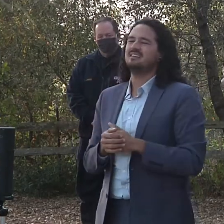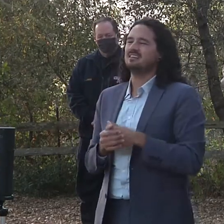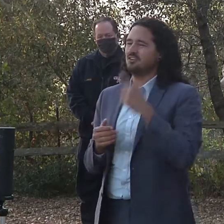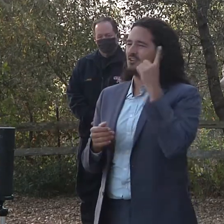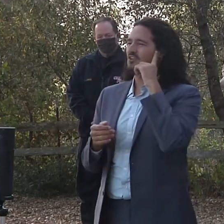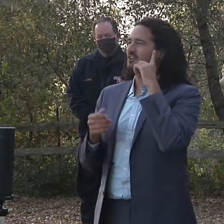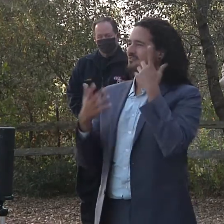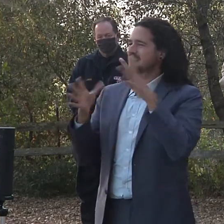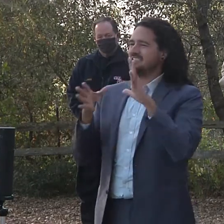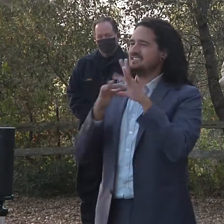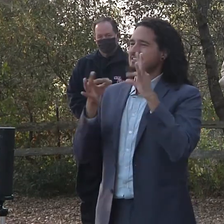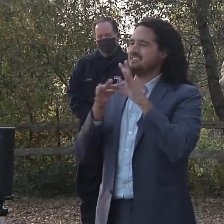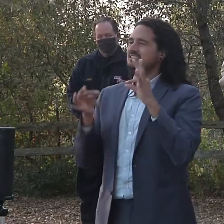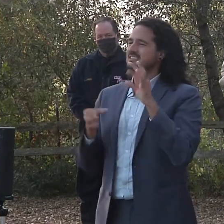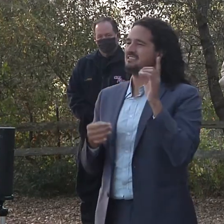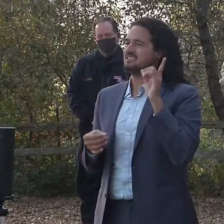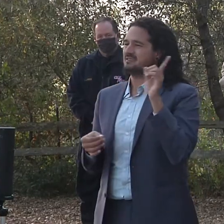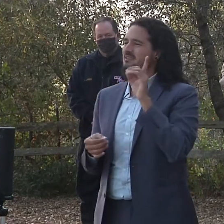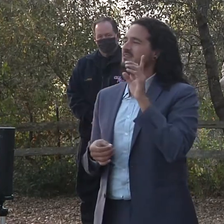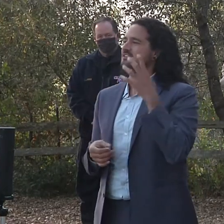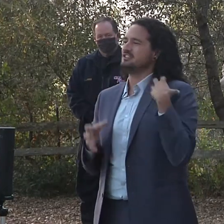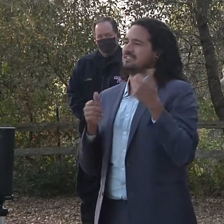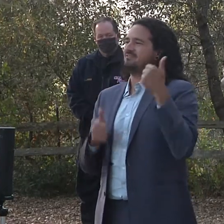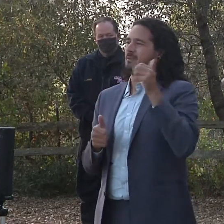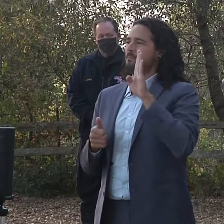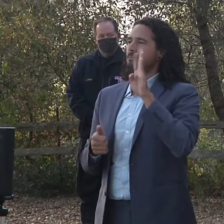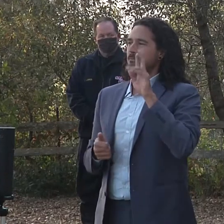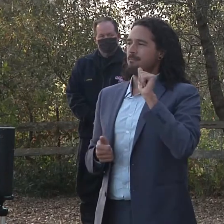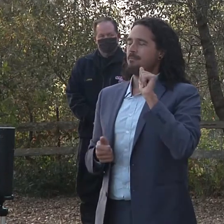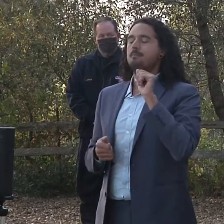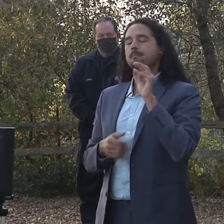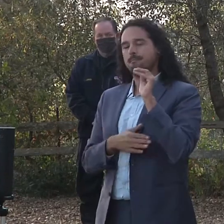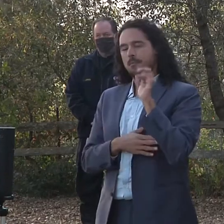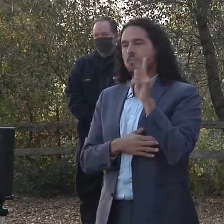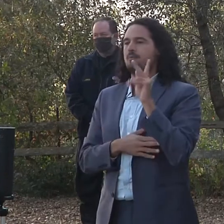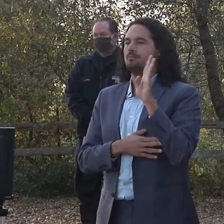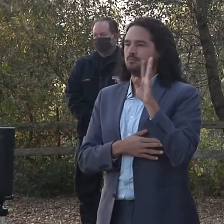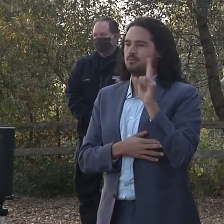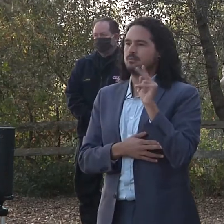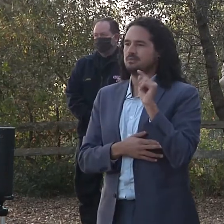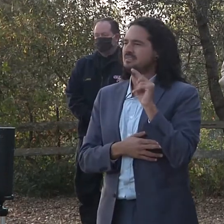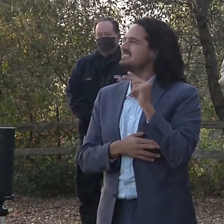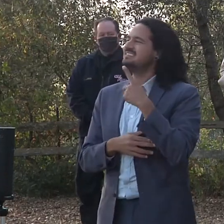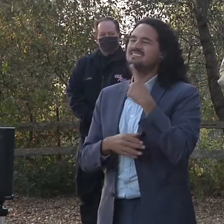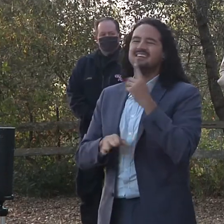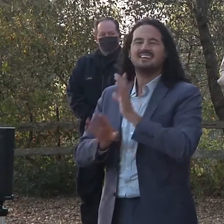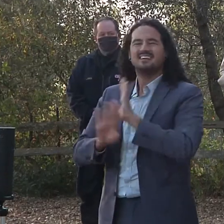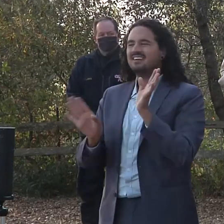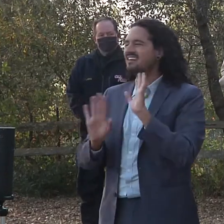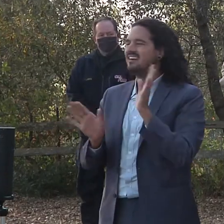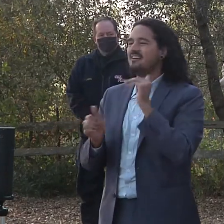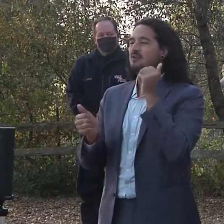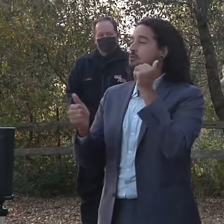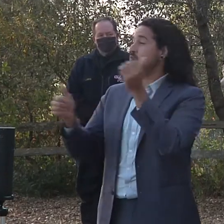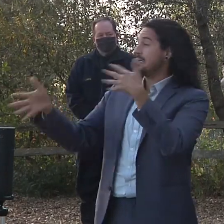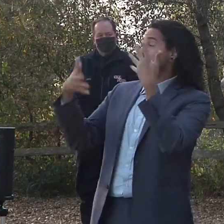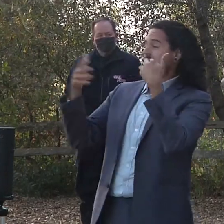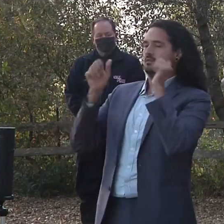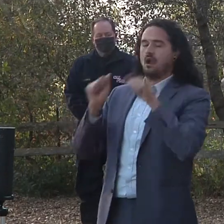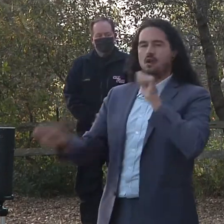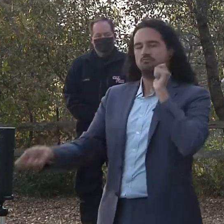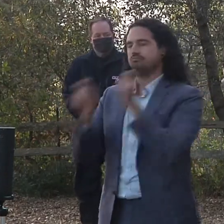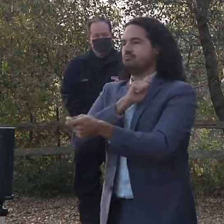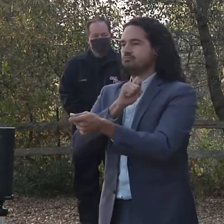on the coastside, and we want to leave these roadways open for people who actually live and work there for everyone's safety. Thank you very much. That's all we